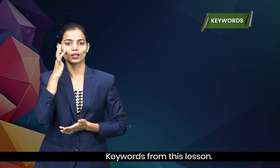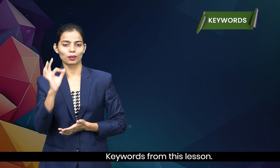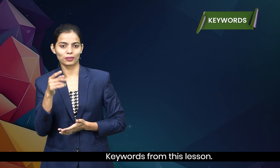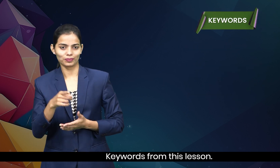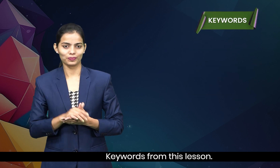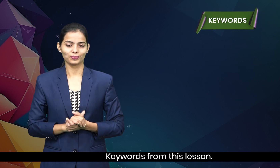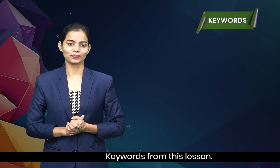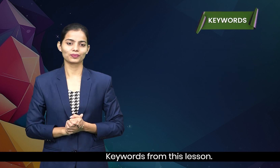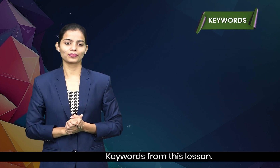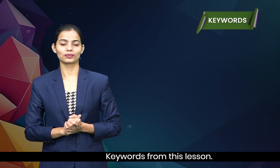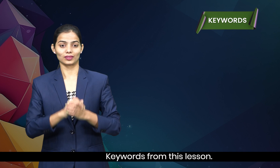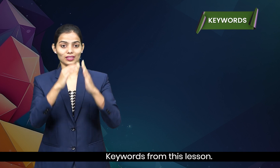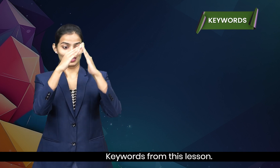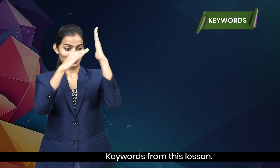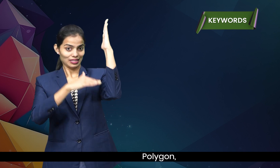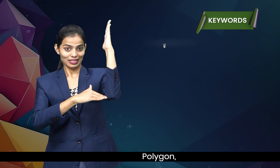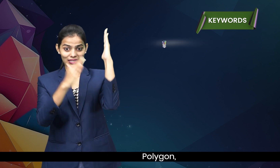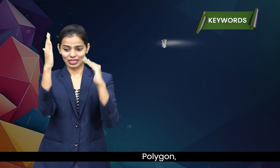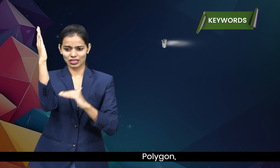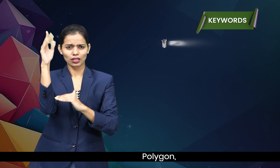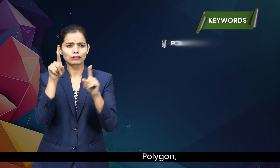Keywords from this lesson: polygon,